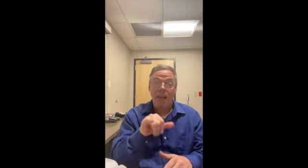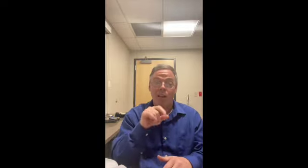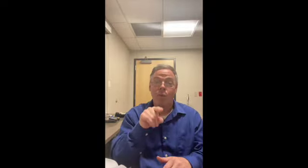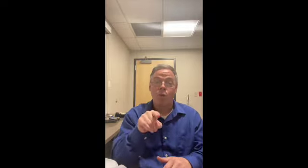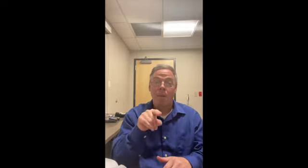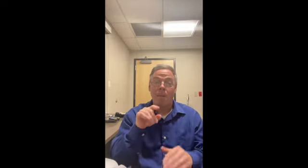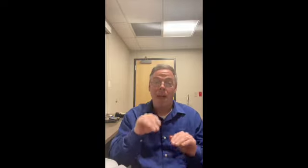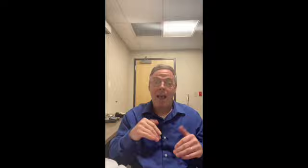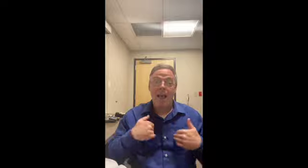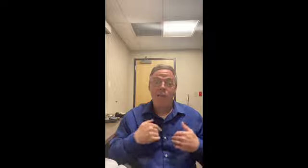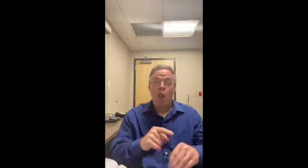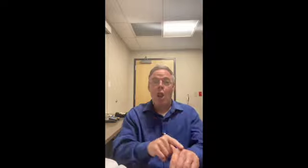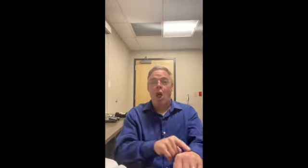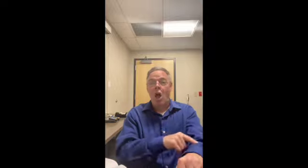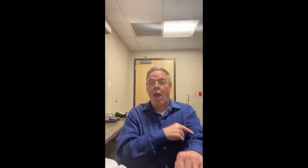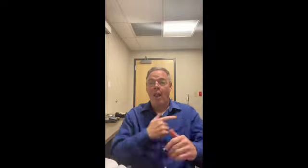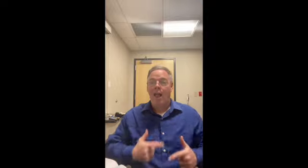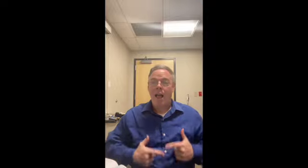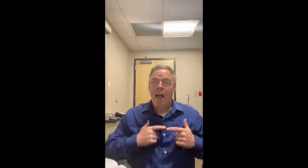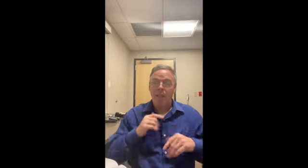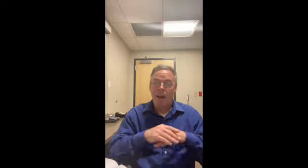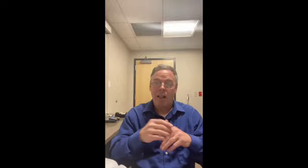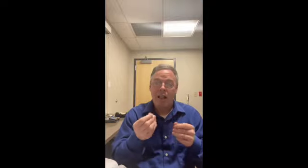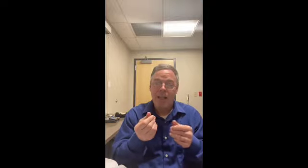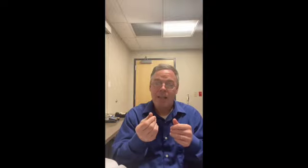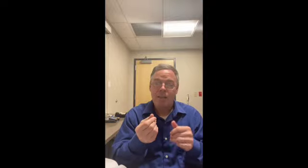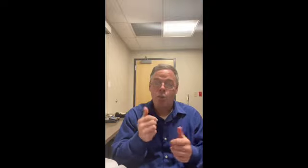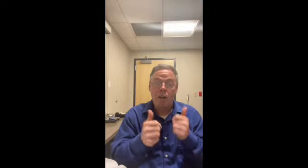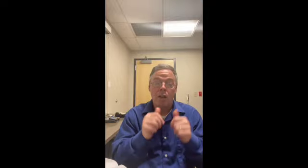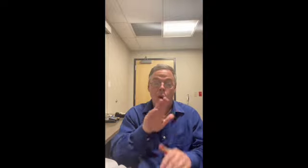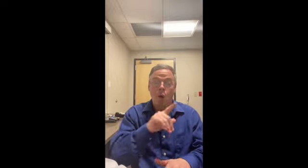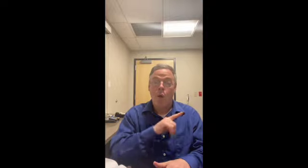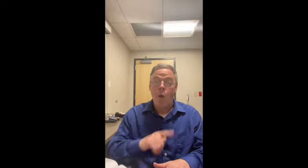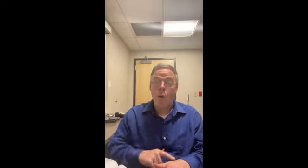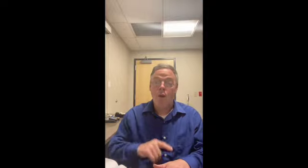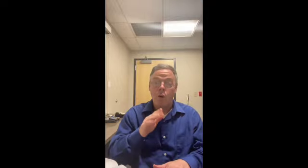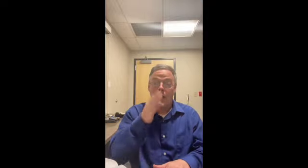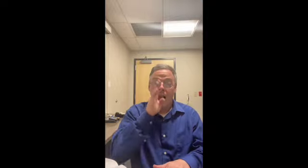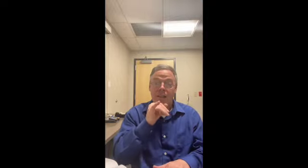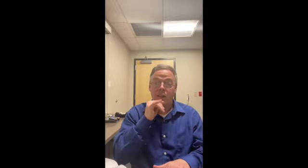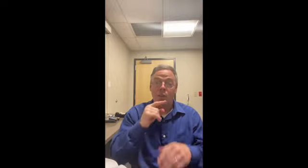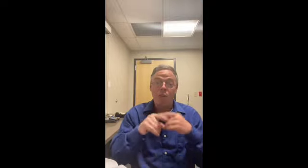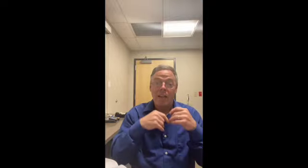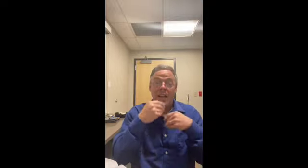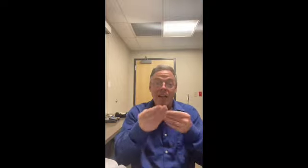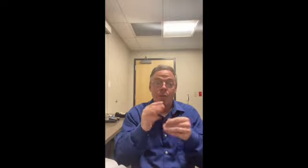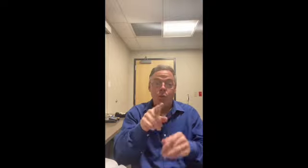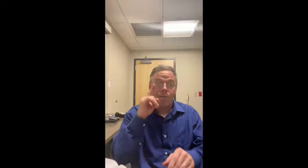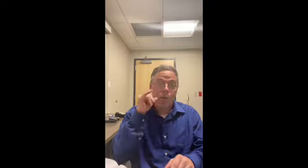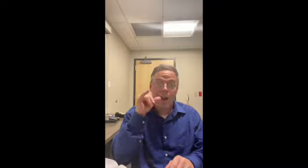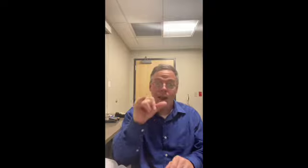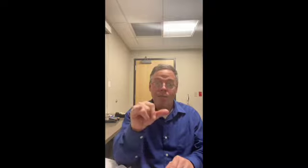and that you may have long life on the land which the Lord, your God, is giving you